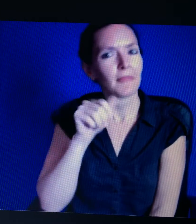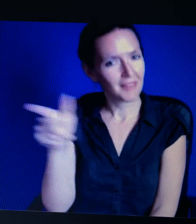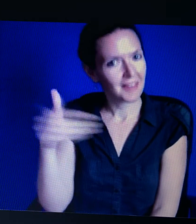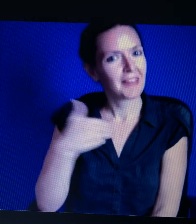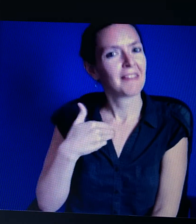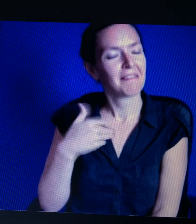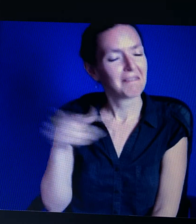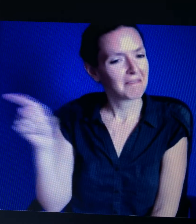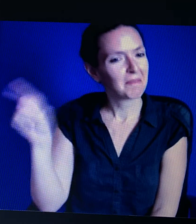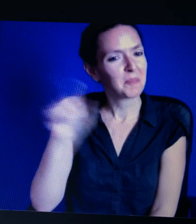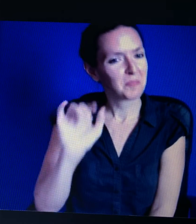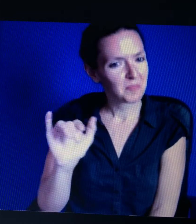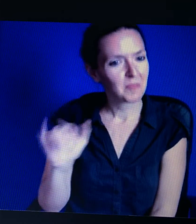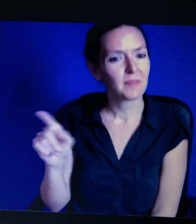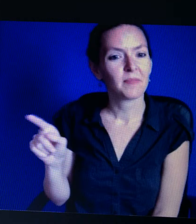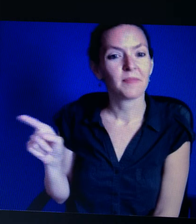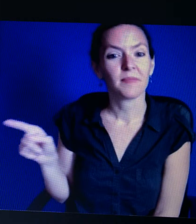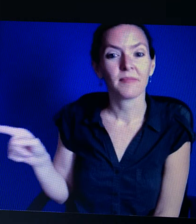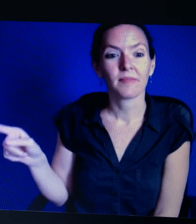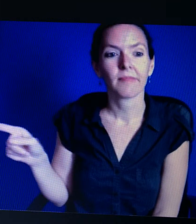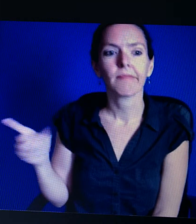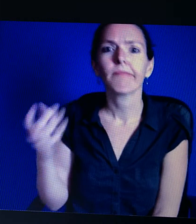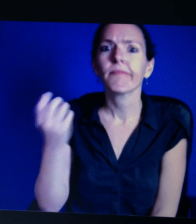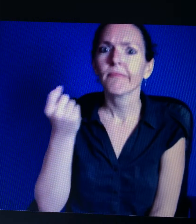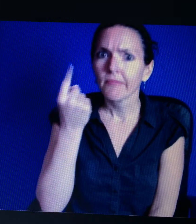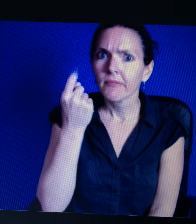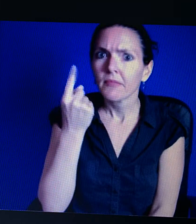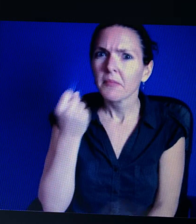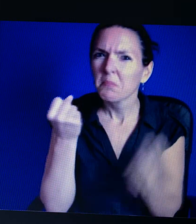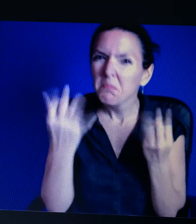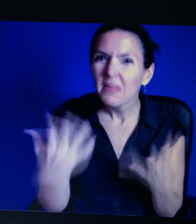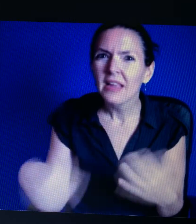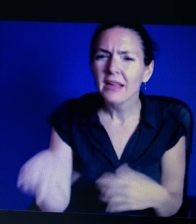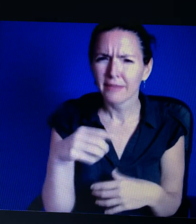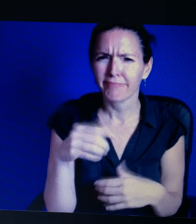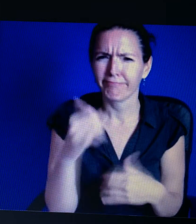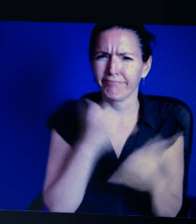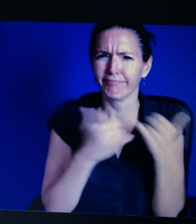signs too. Some are finger spelled, some are not.